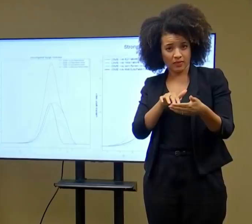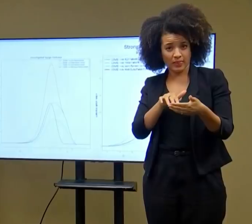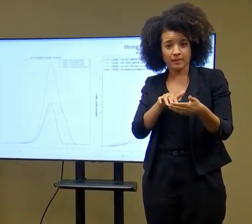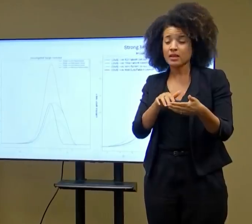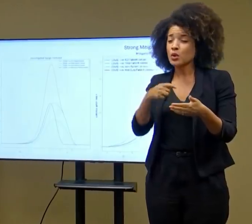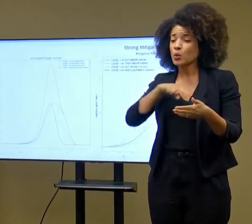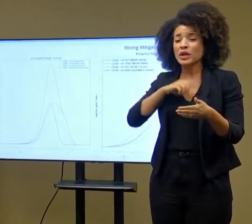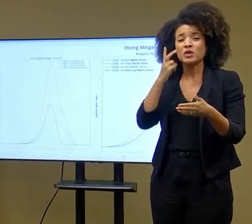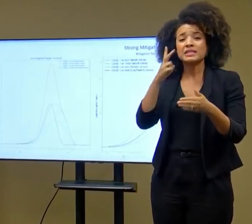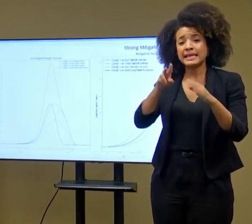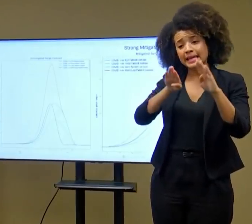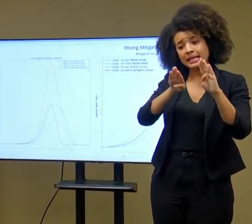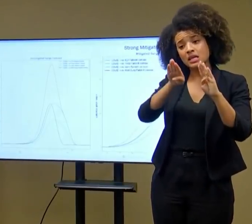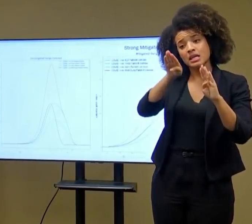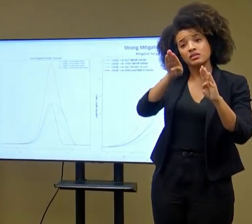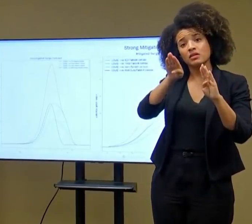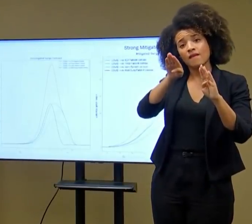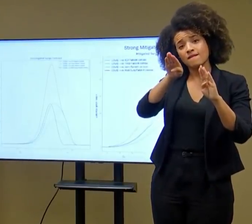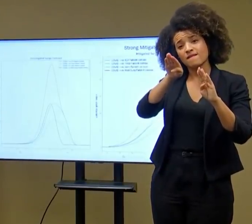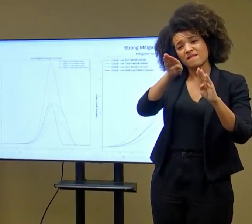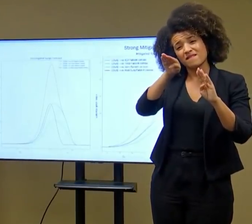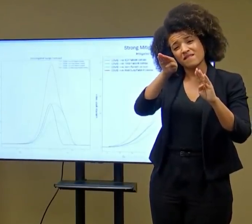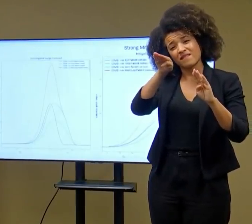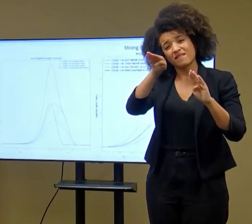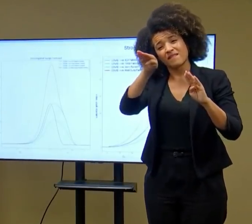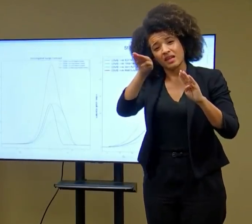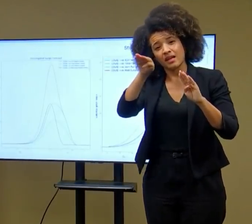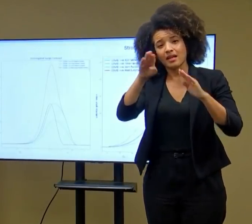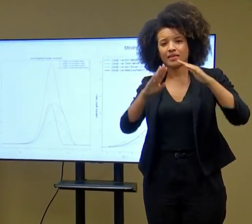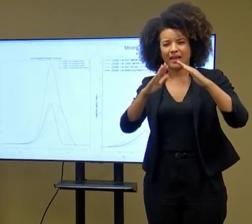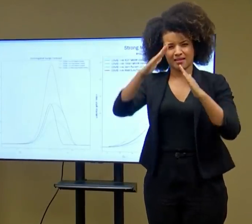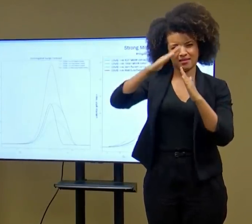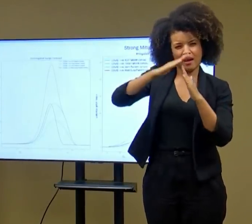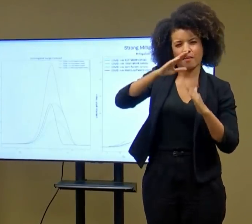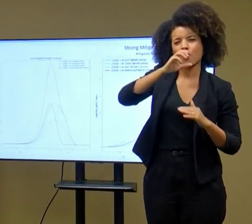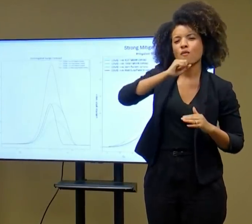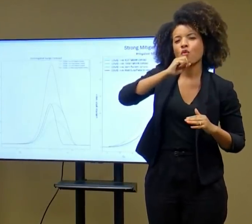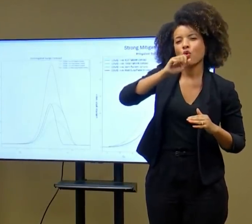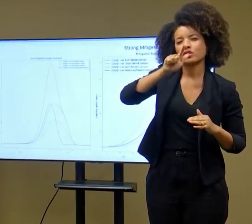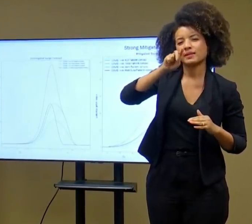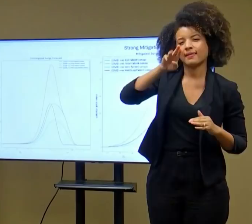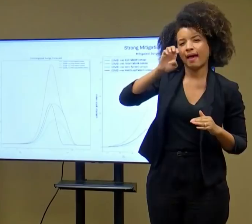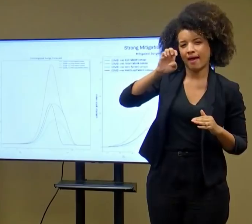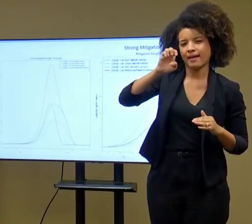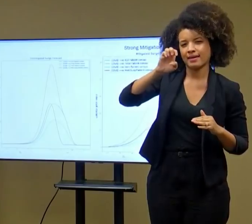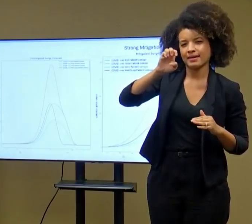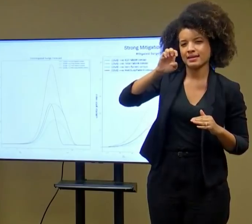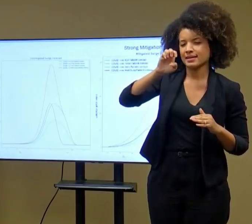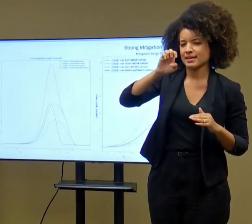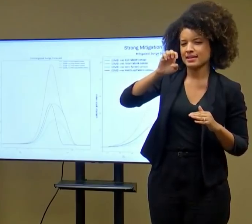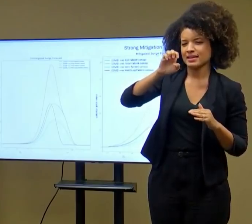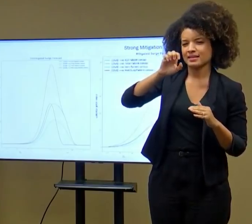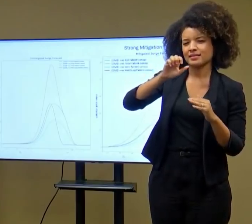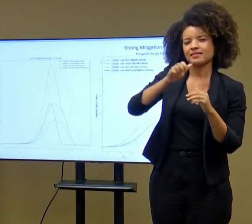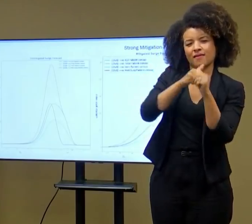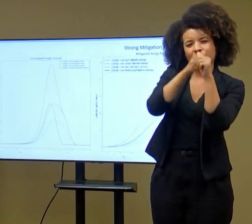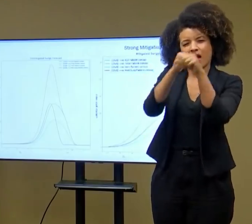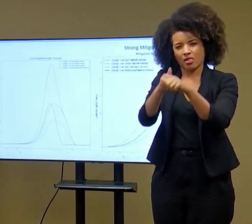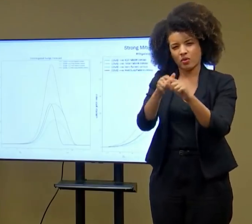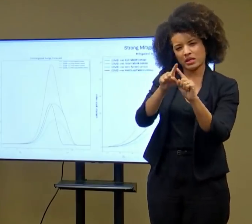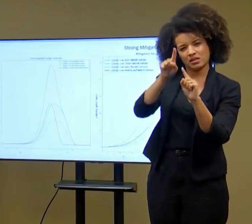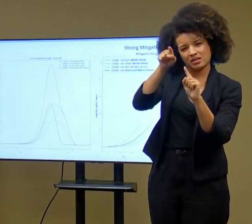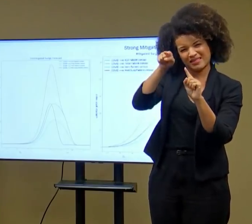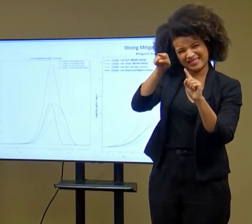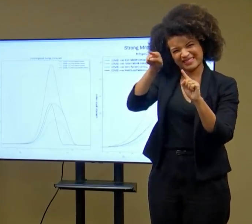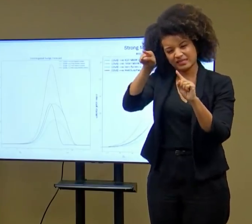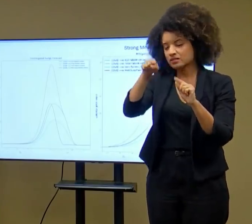is flattening. That top orange line, following sort of the pattern that we're seeing now, what you